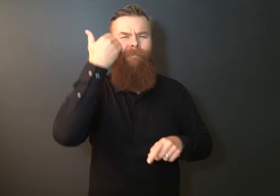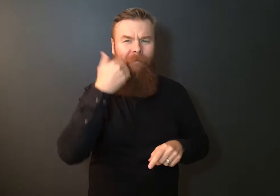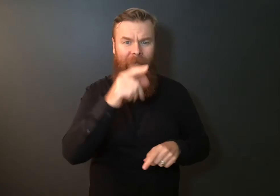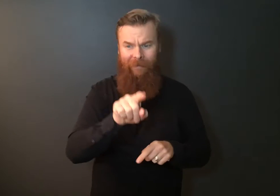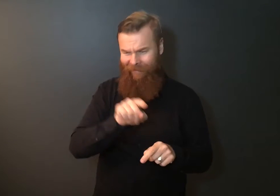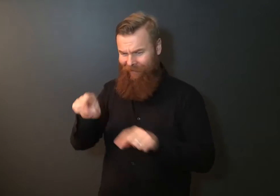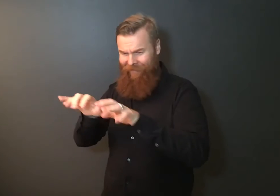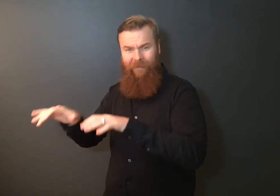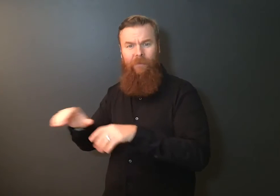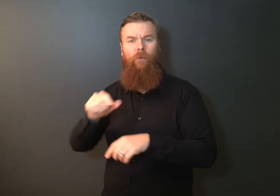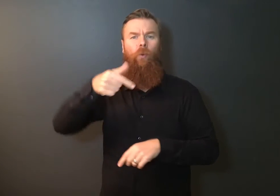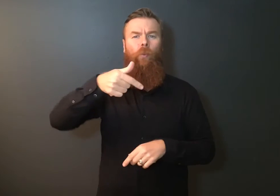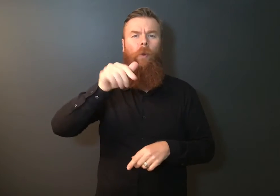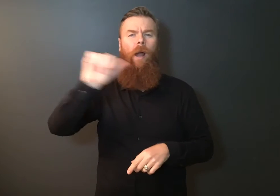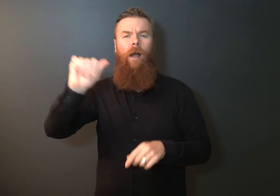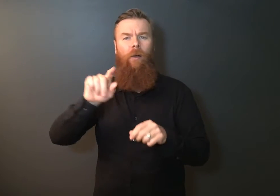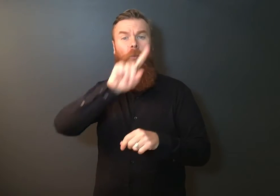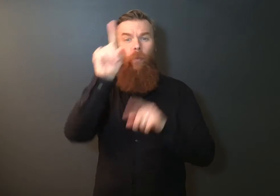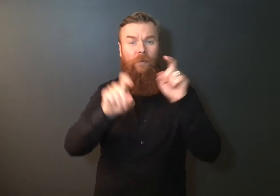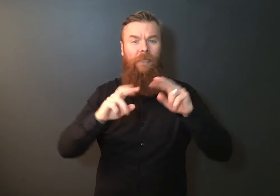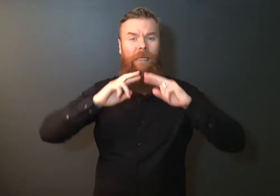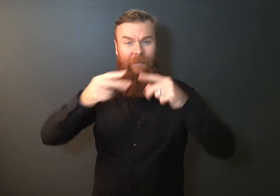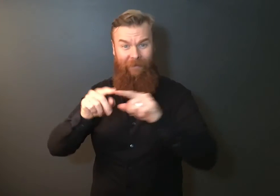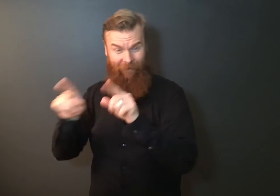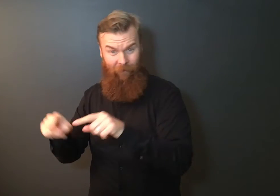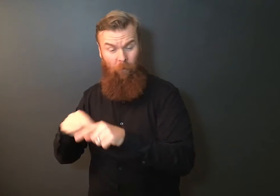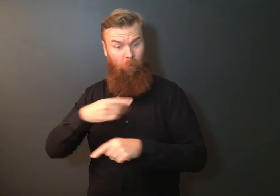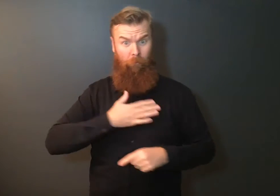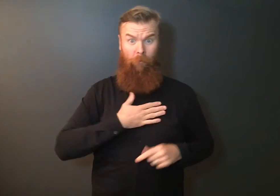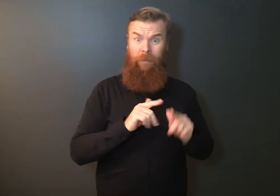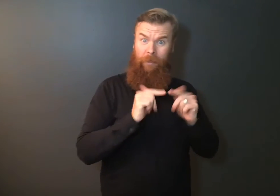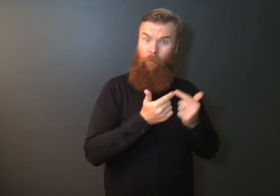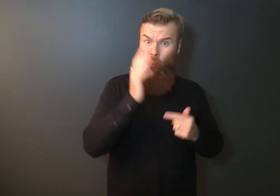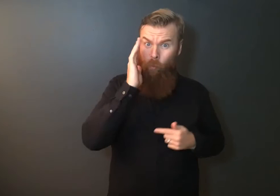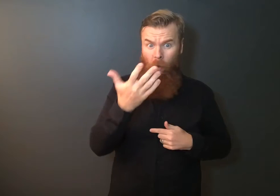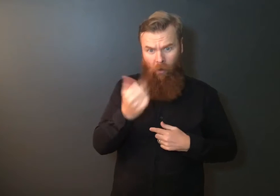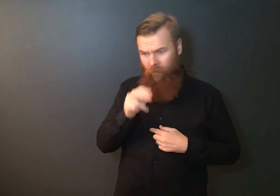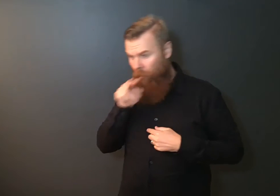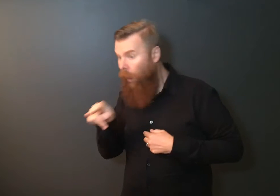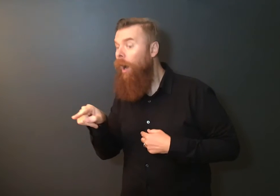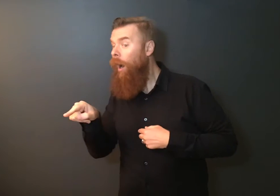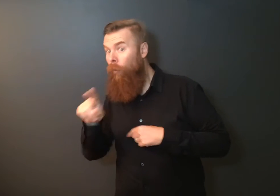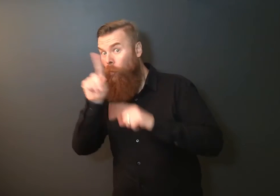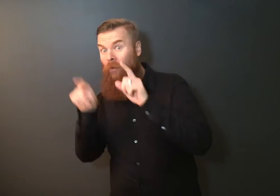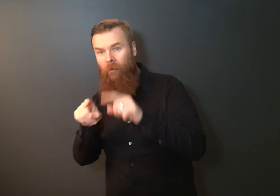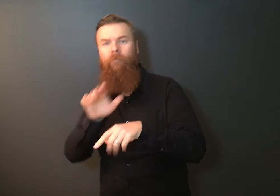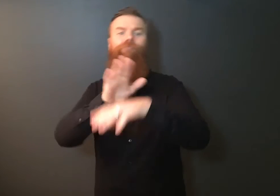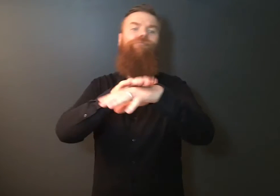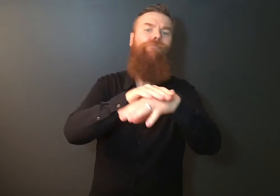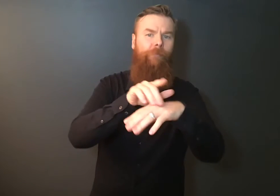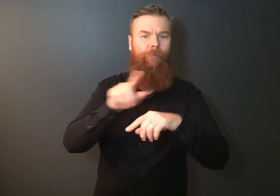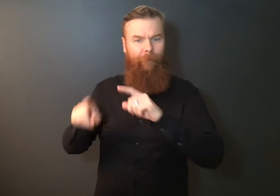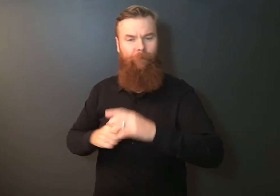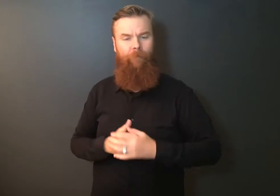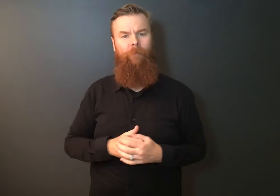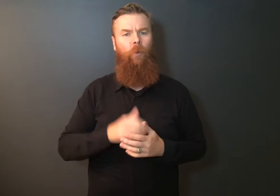Our team is monitoring Q&A option as well as a chat, and we'll do our best to respond to questions throughout the course of the event.